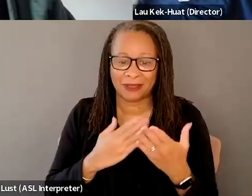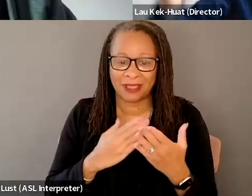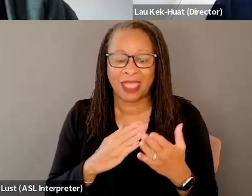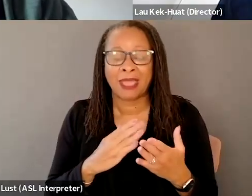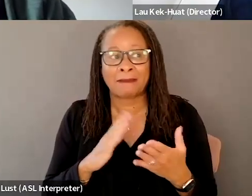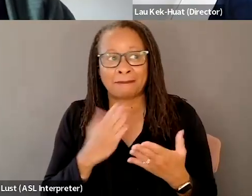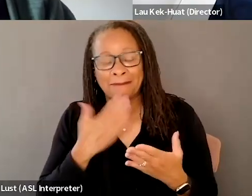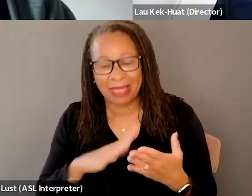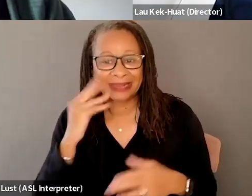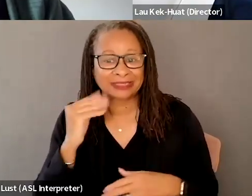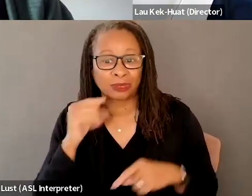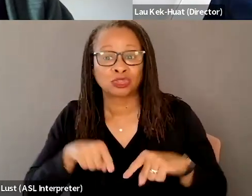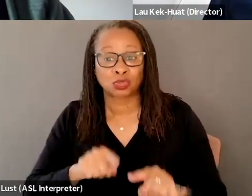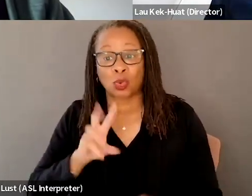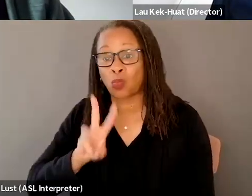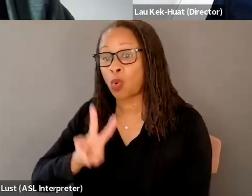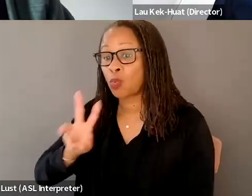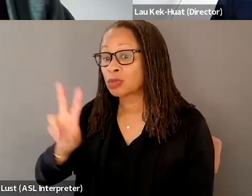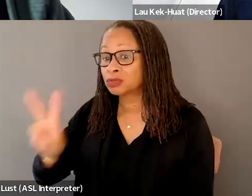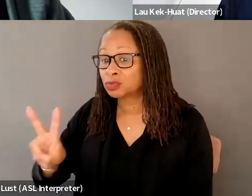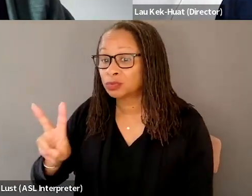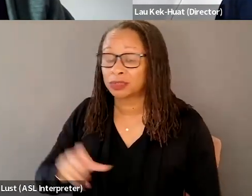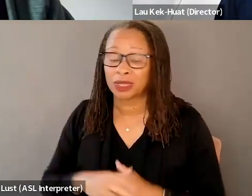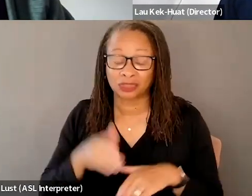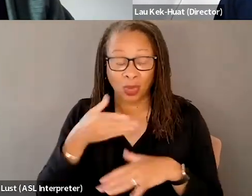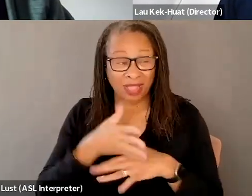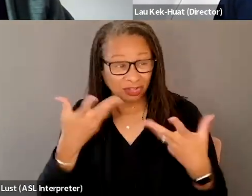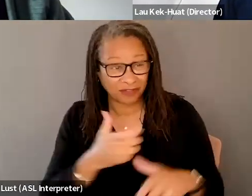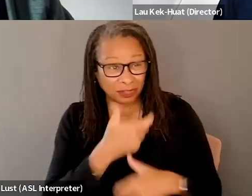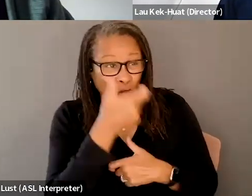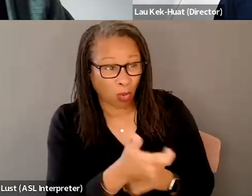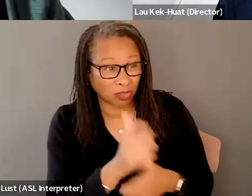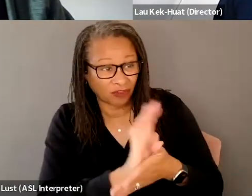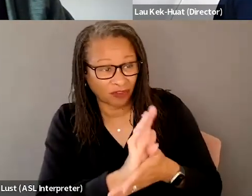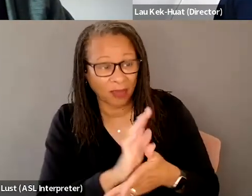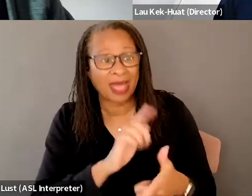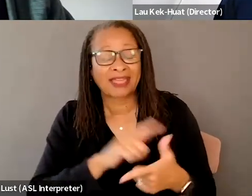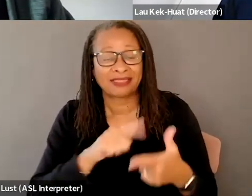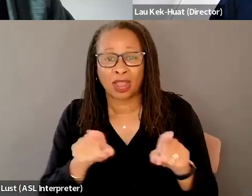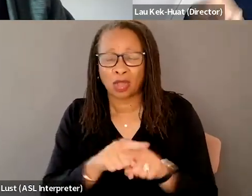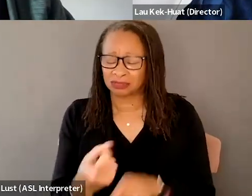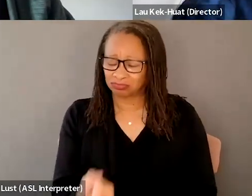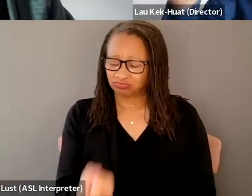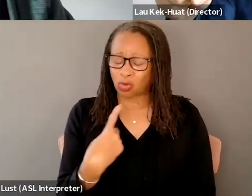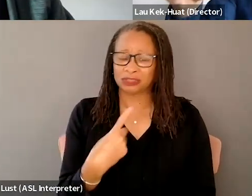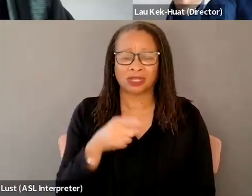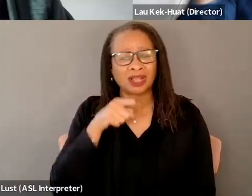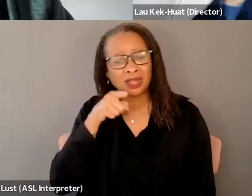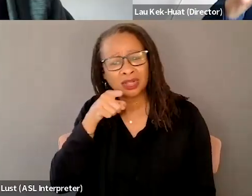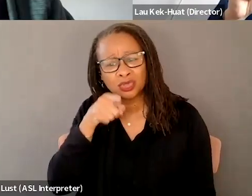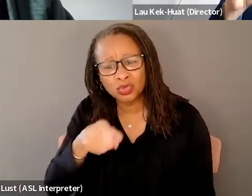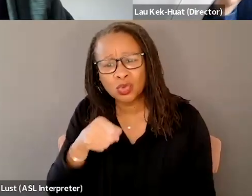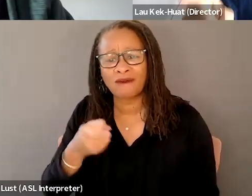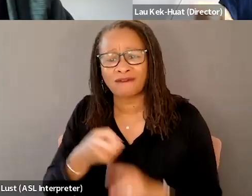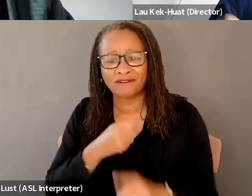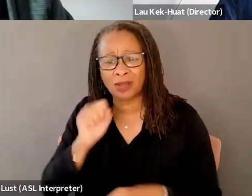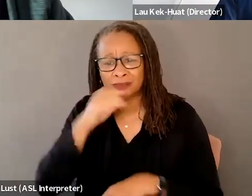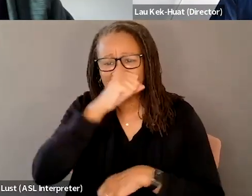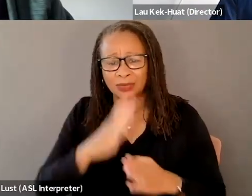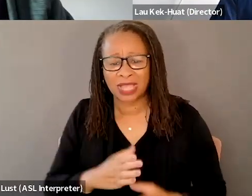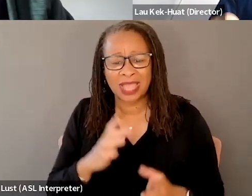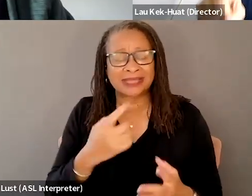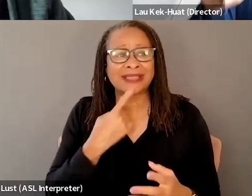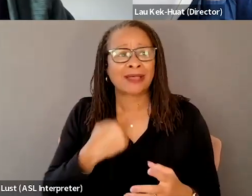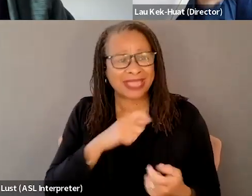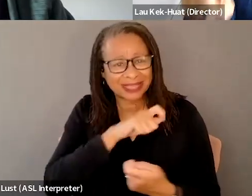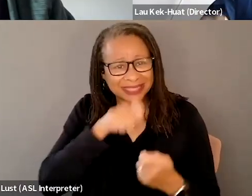experience during the World War II. So after he's watching the film, and then he also questioned me like, you Taiwanese, please tell me exactly